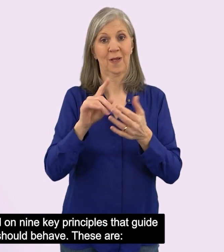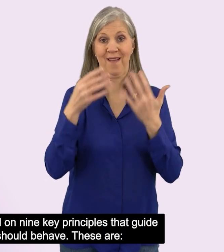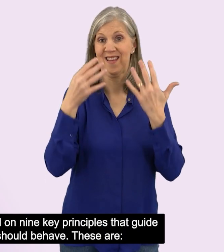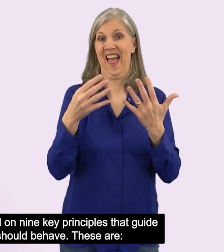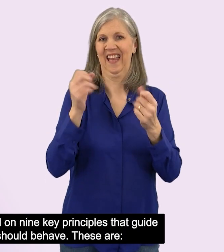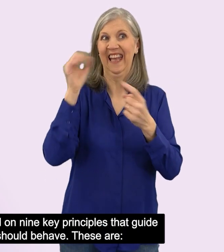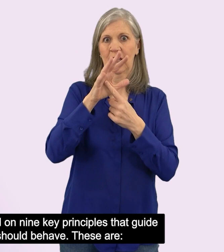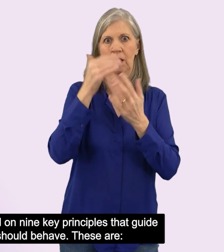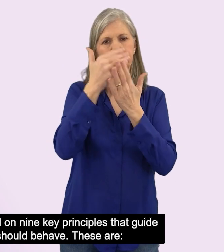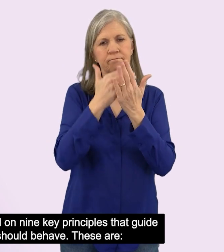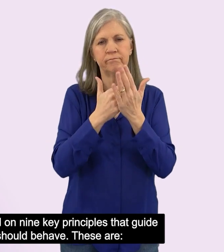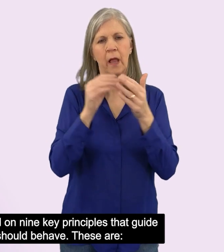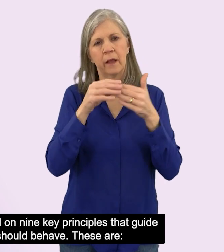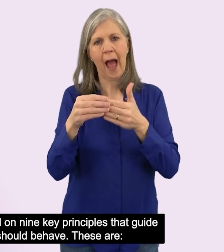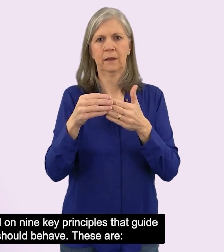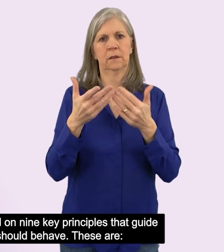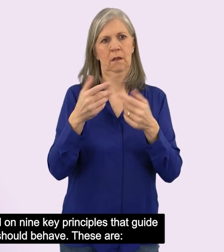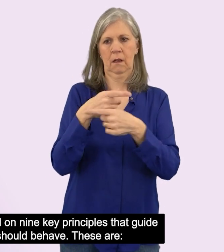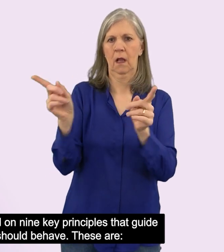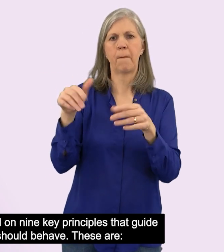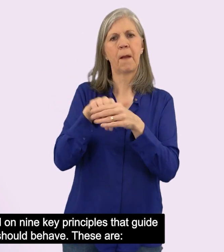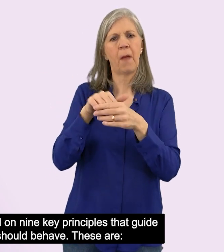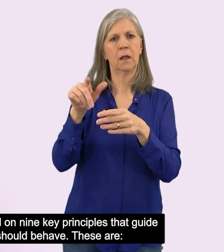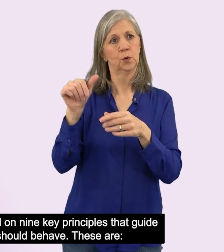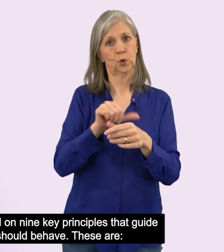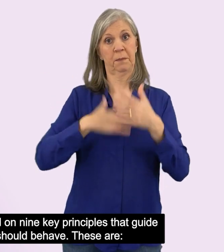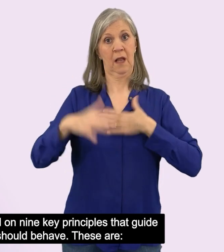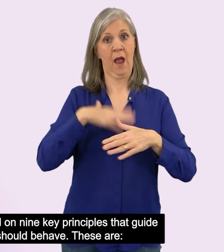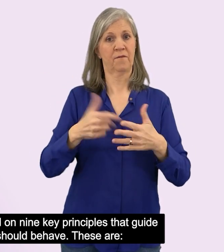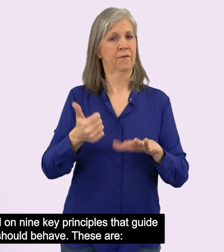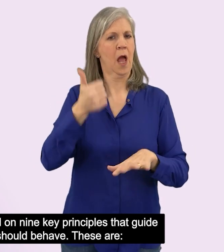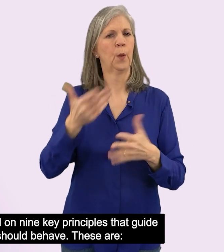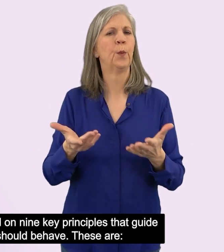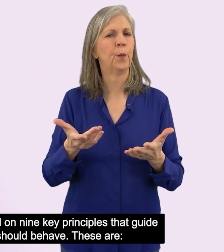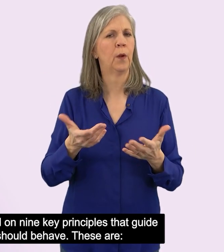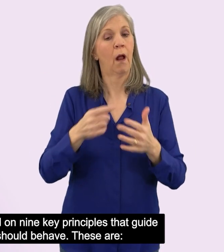6.1. The Code is based on 9 key principles that guide how members should behave. These are